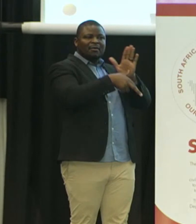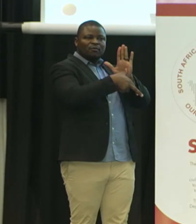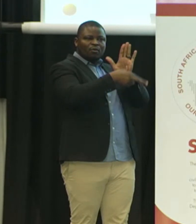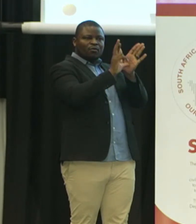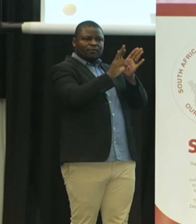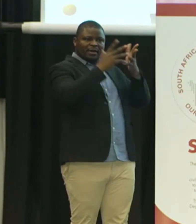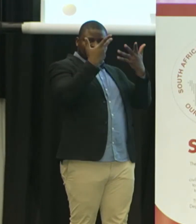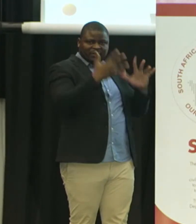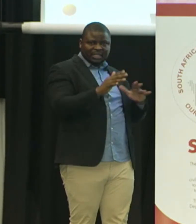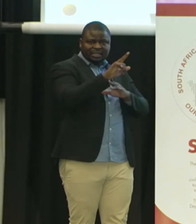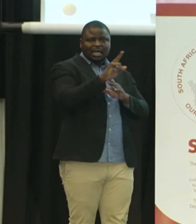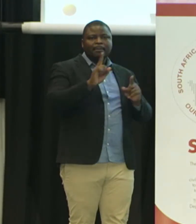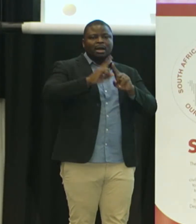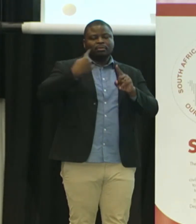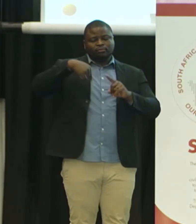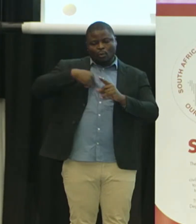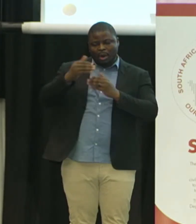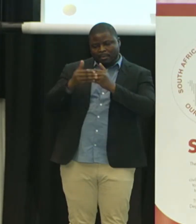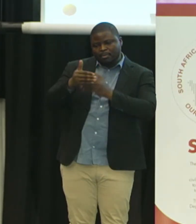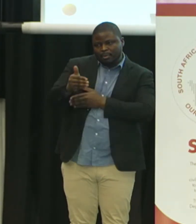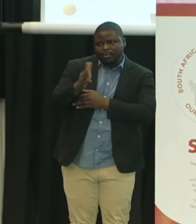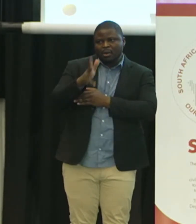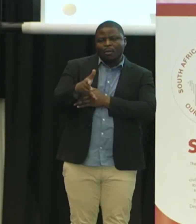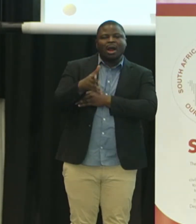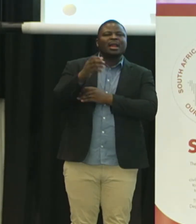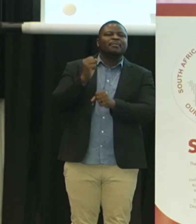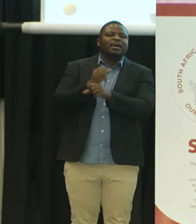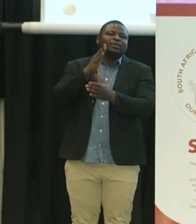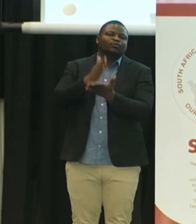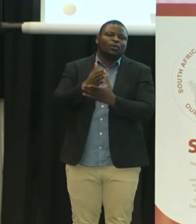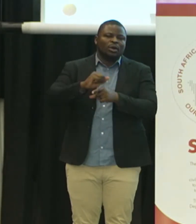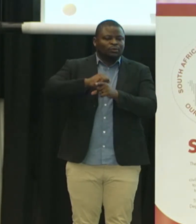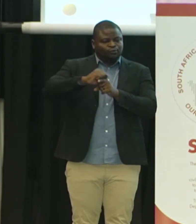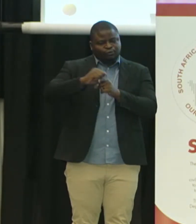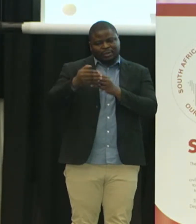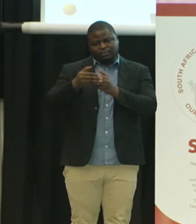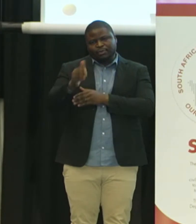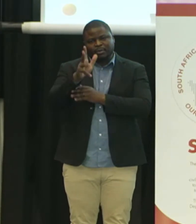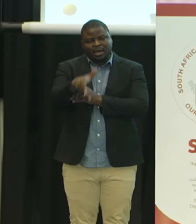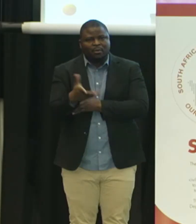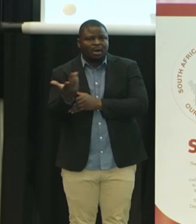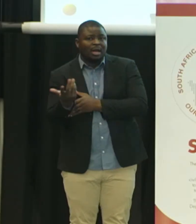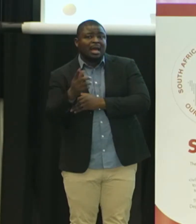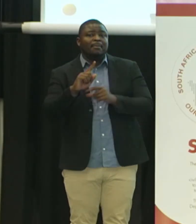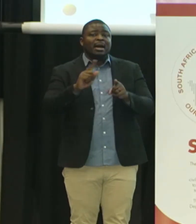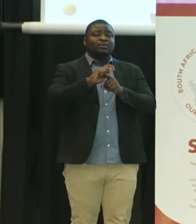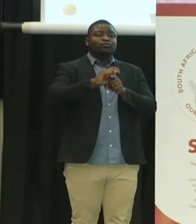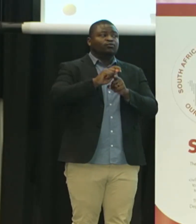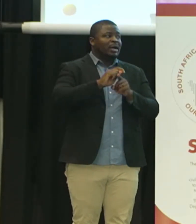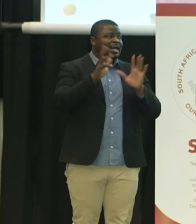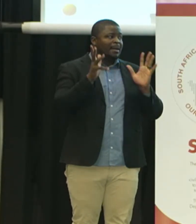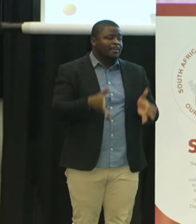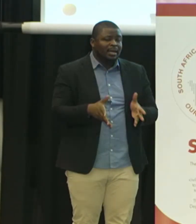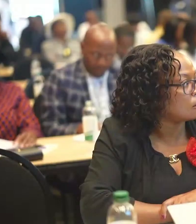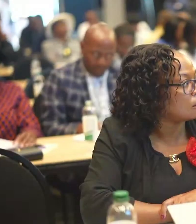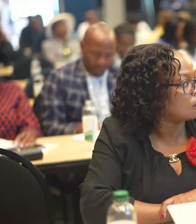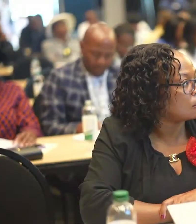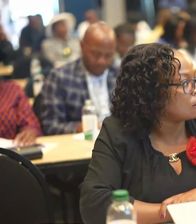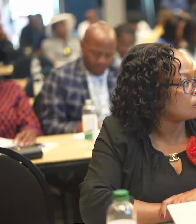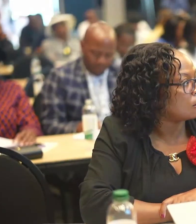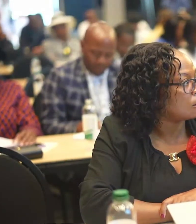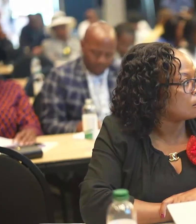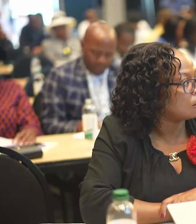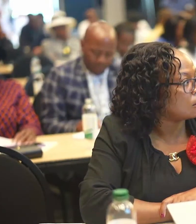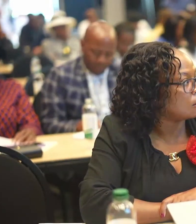make sure that we are training, and then we are not only going to train, but we are also going to ensure